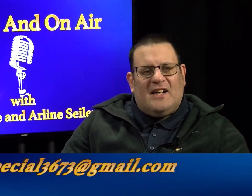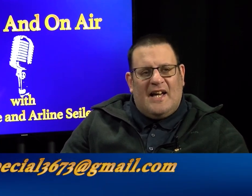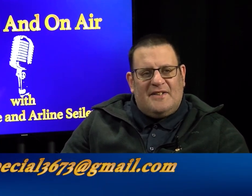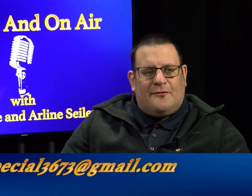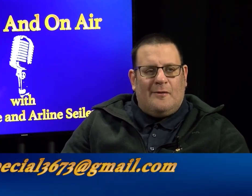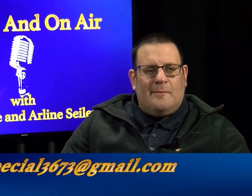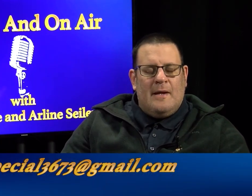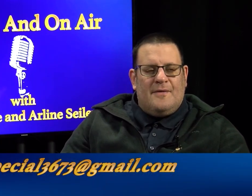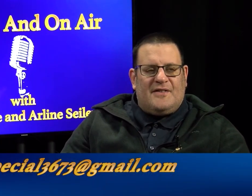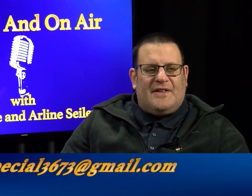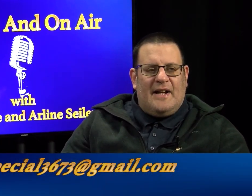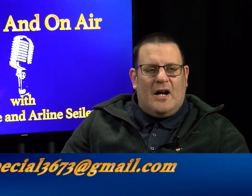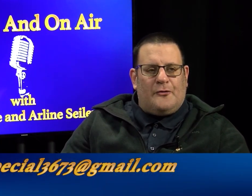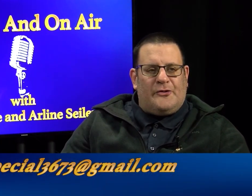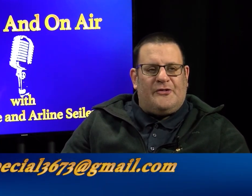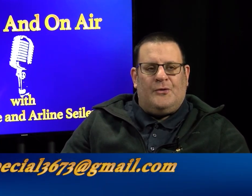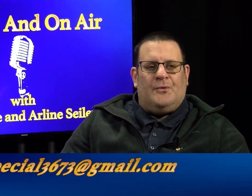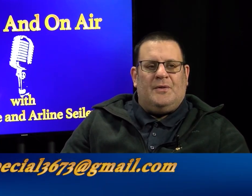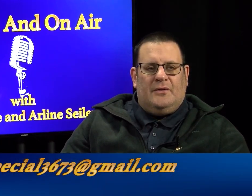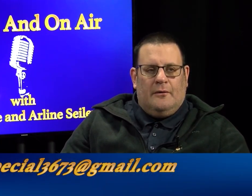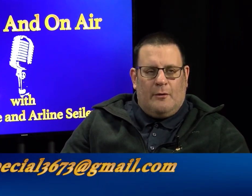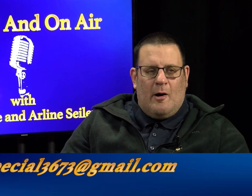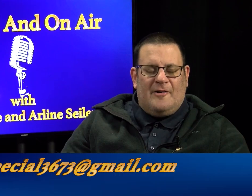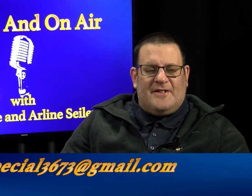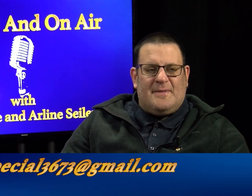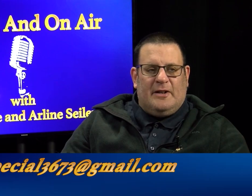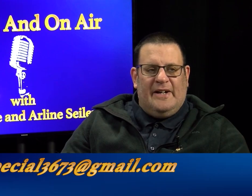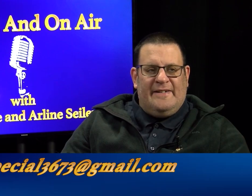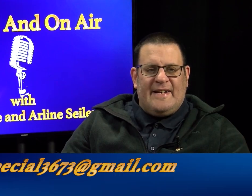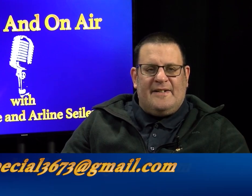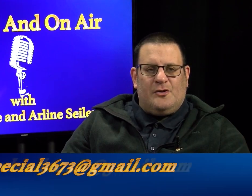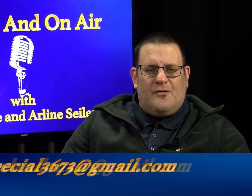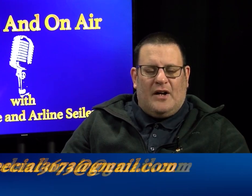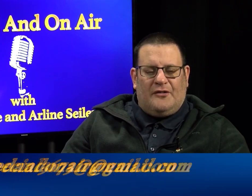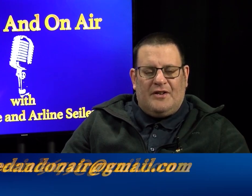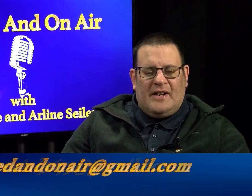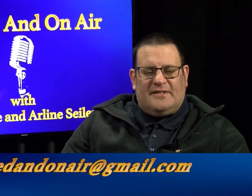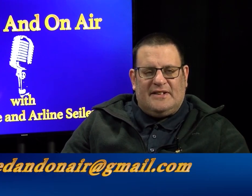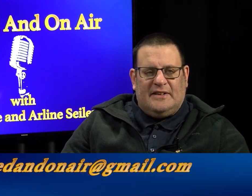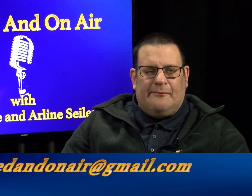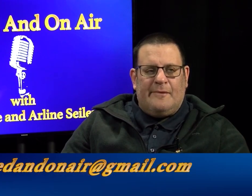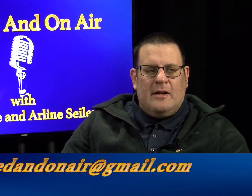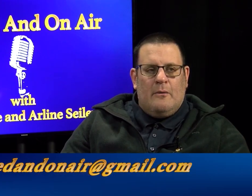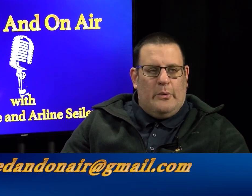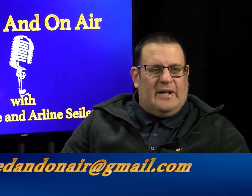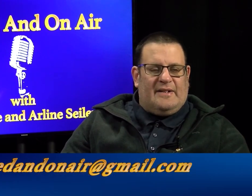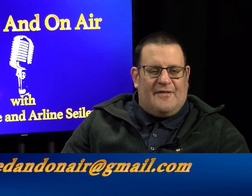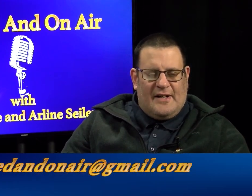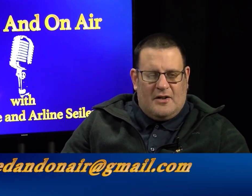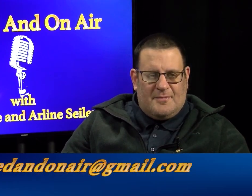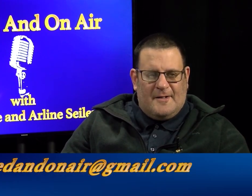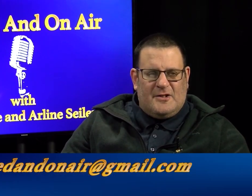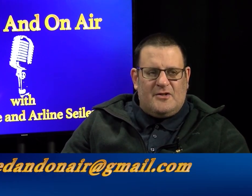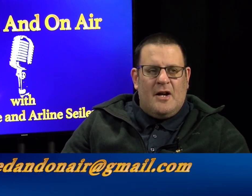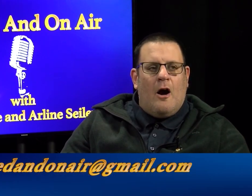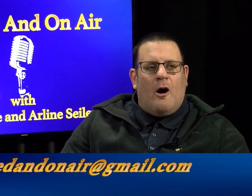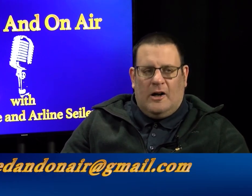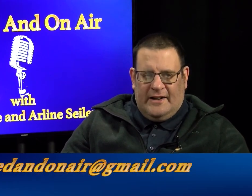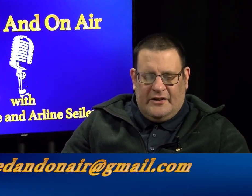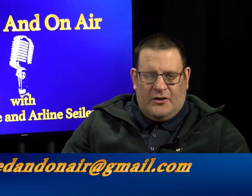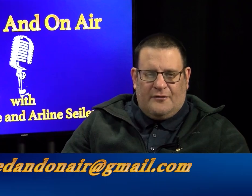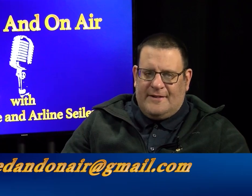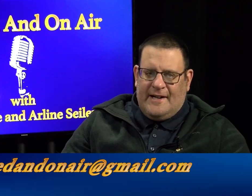highlights from the state houses Vermont disability day 2019 we would like to thank our sponsors